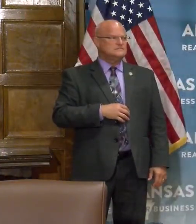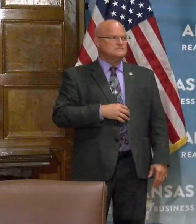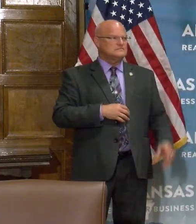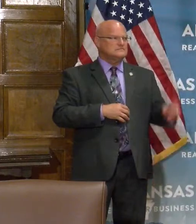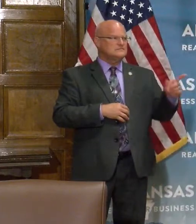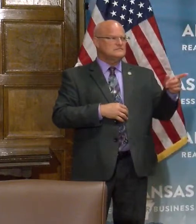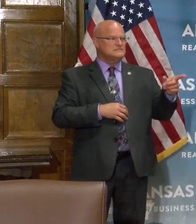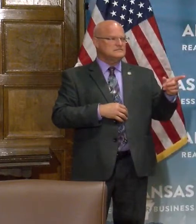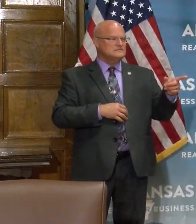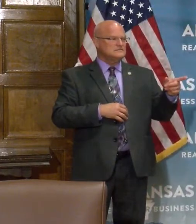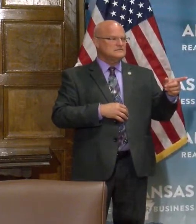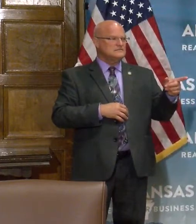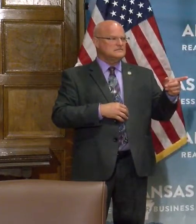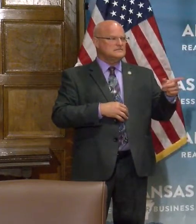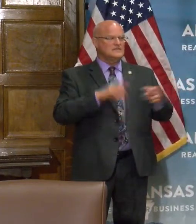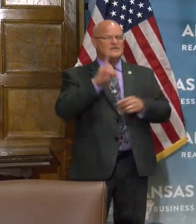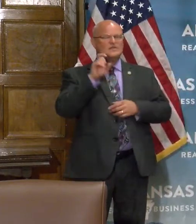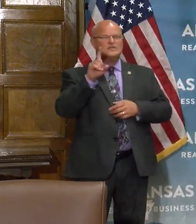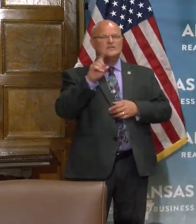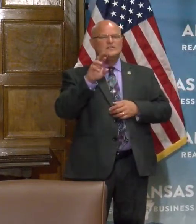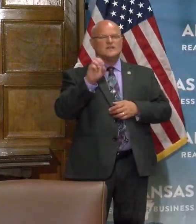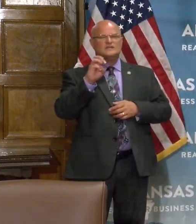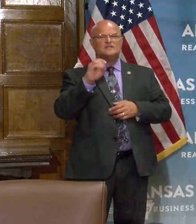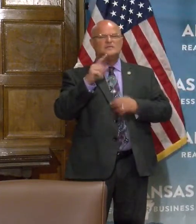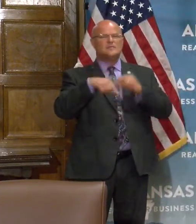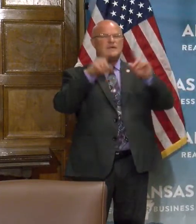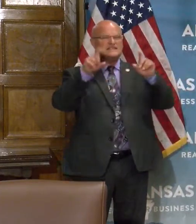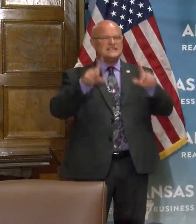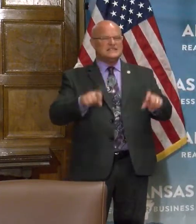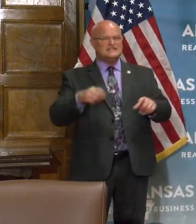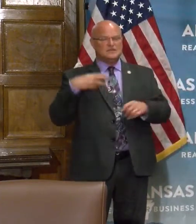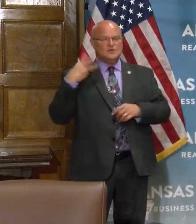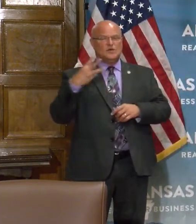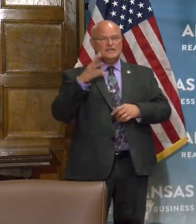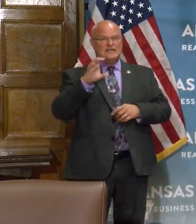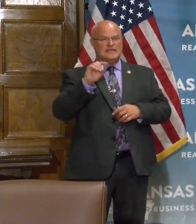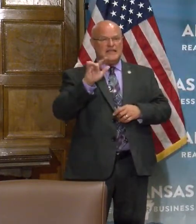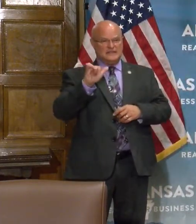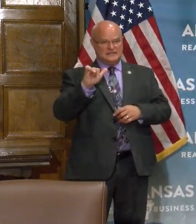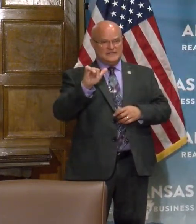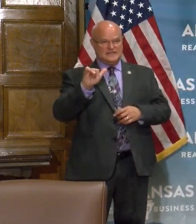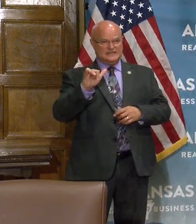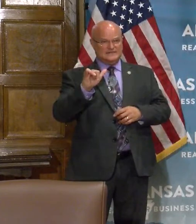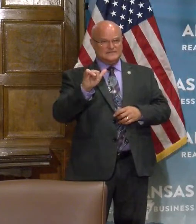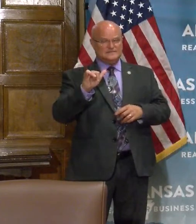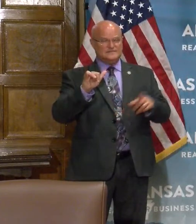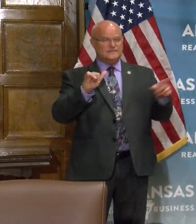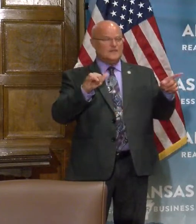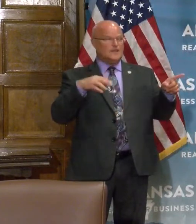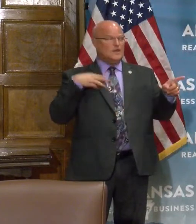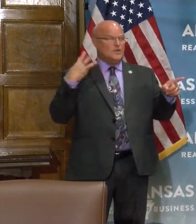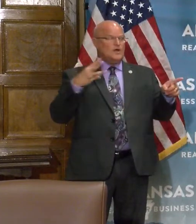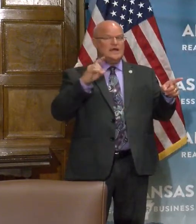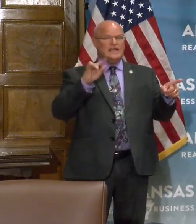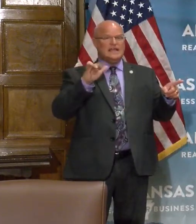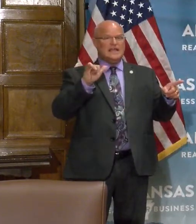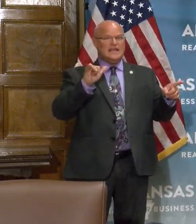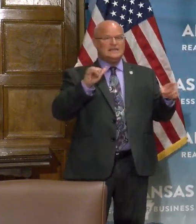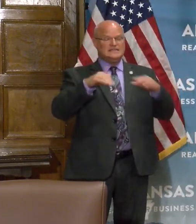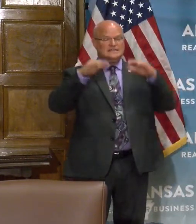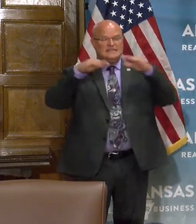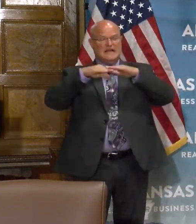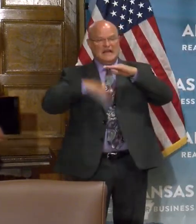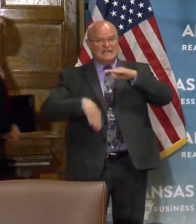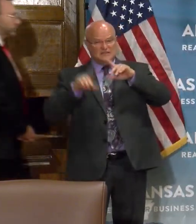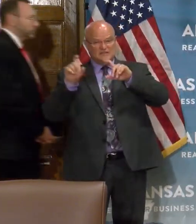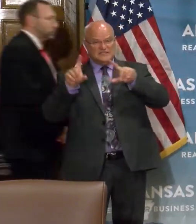Yes. I have a question for Dr. Smith about testing in Washington County. So Washington County has been significantly